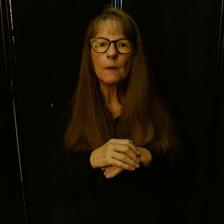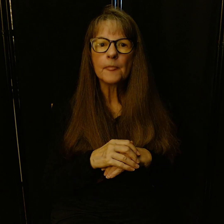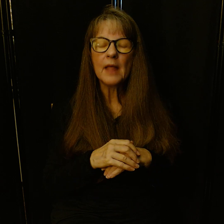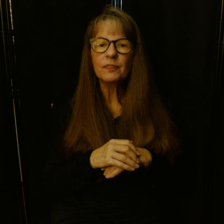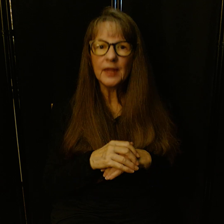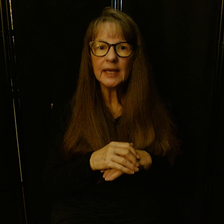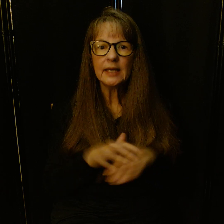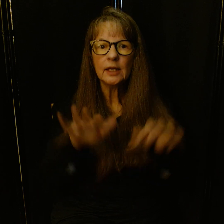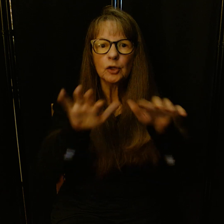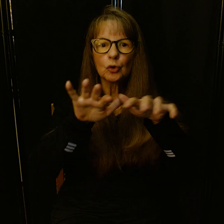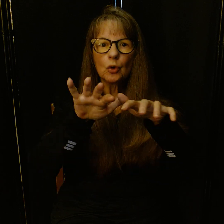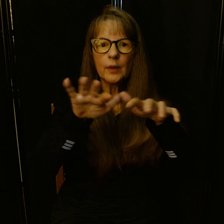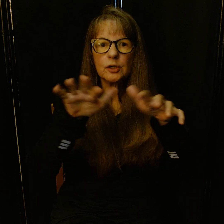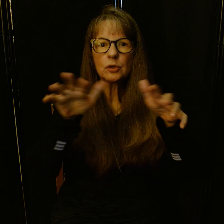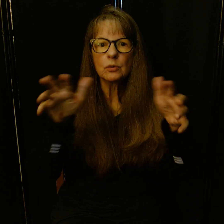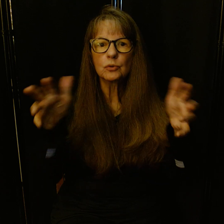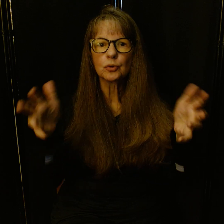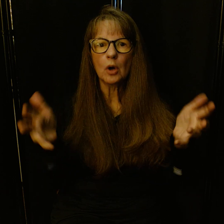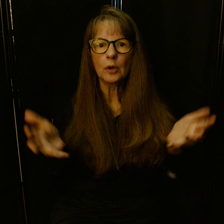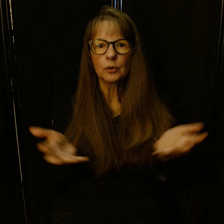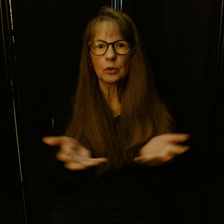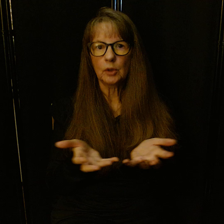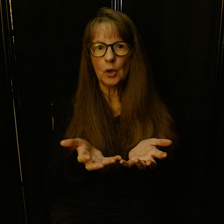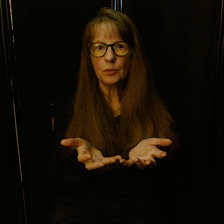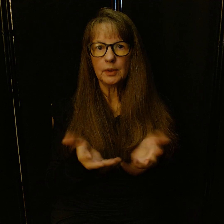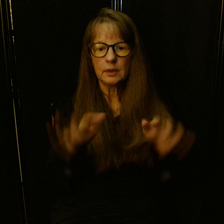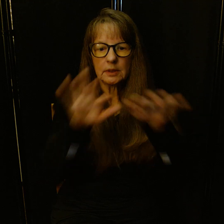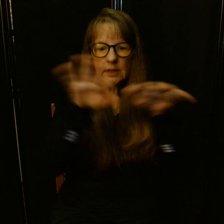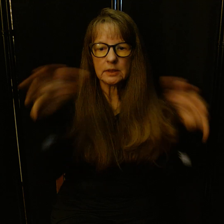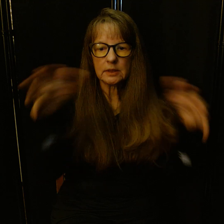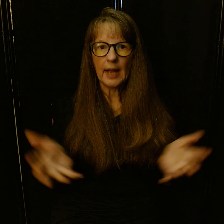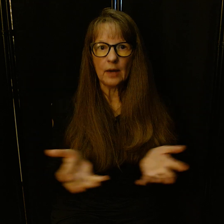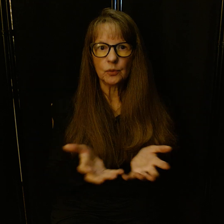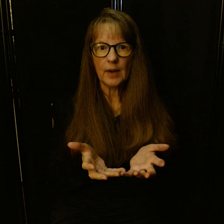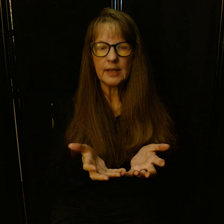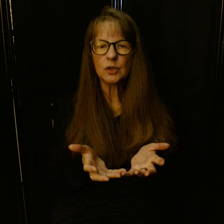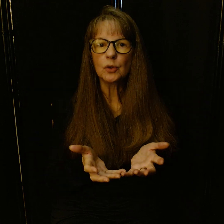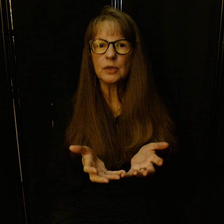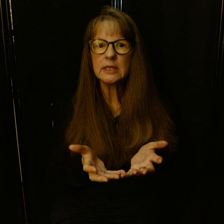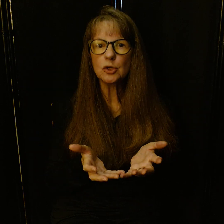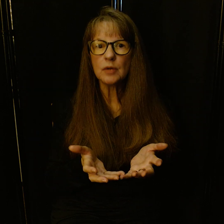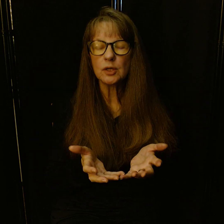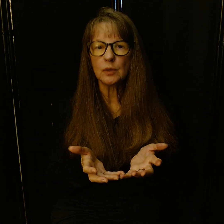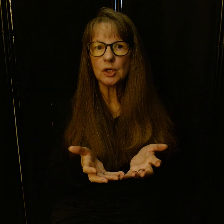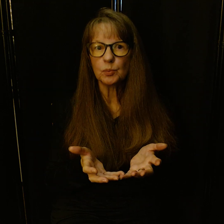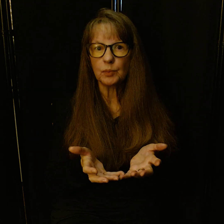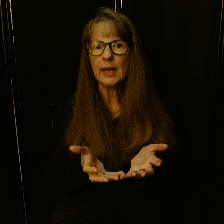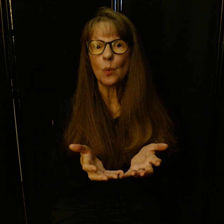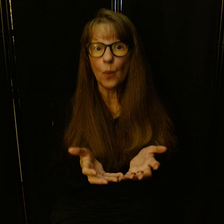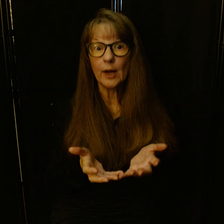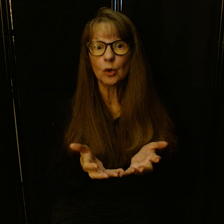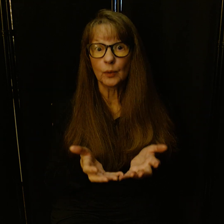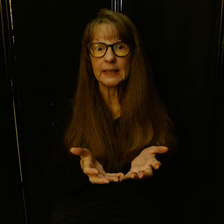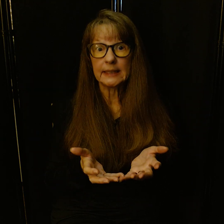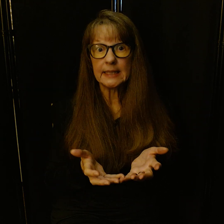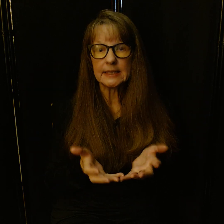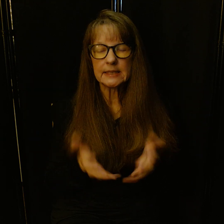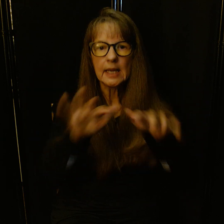And then you're going to draw your globe. So it's round, right? So you need to do that to explain where Greenland is. So